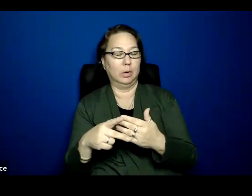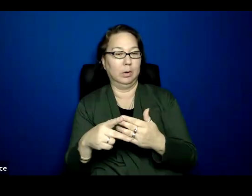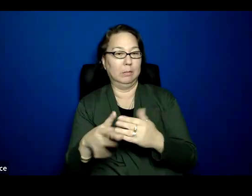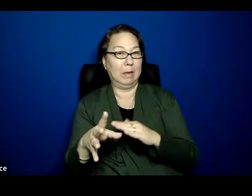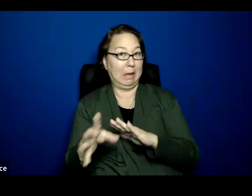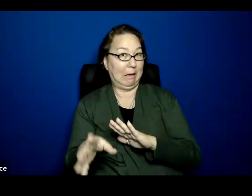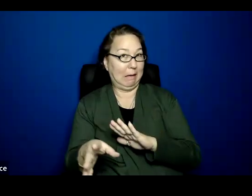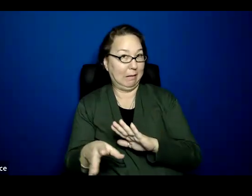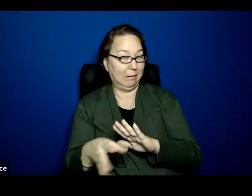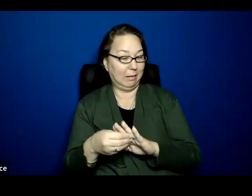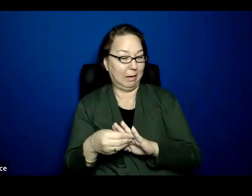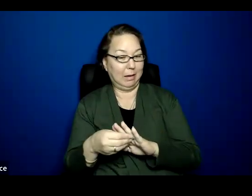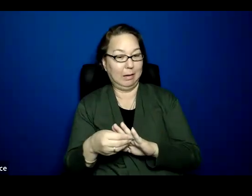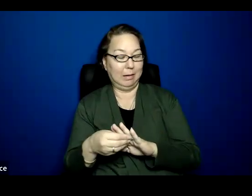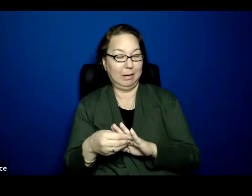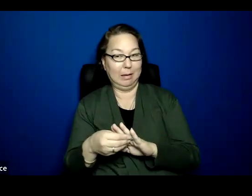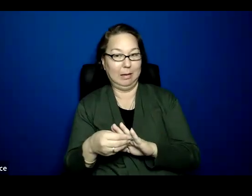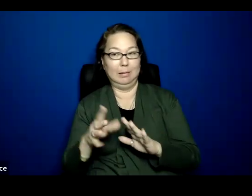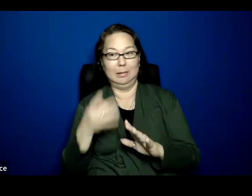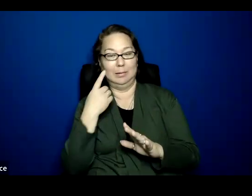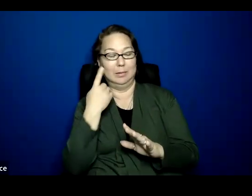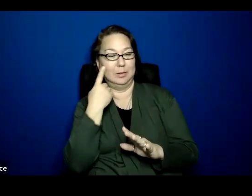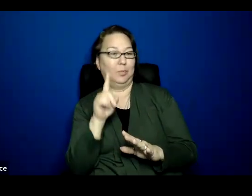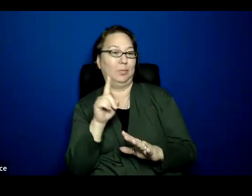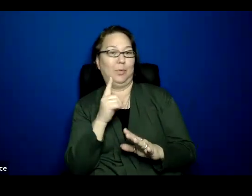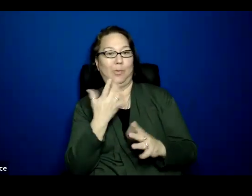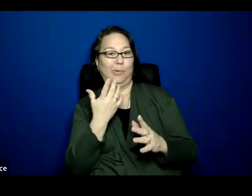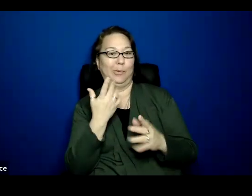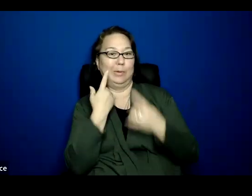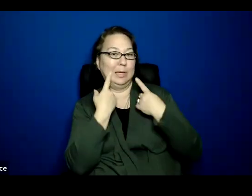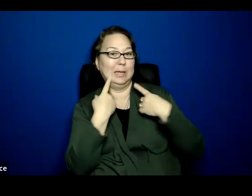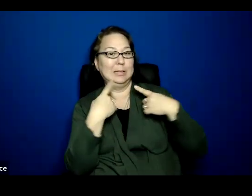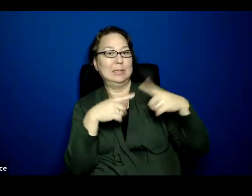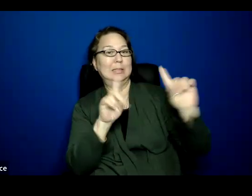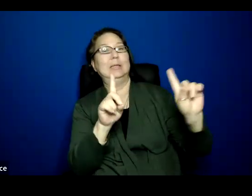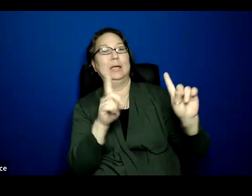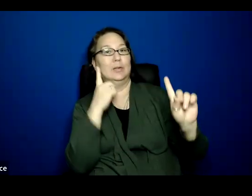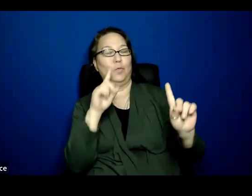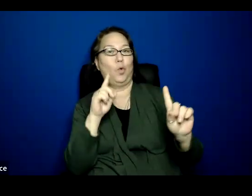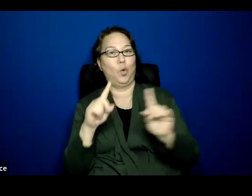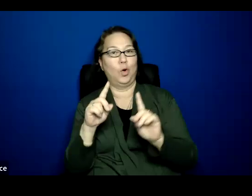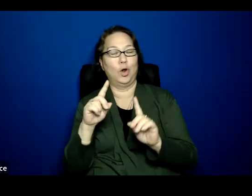success in the bilingual program, the SEI program?